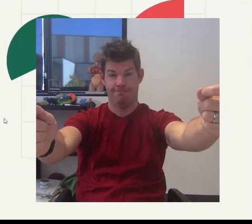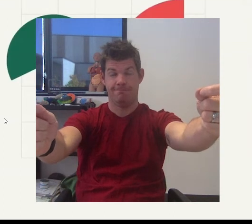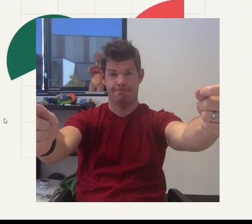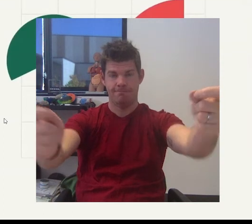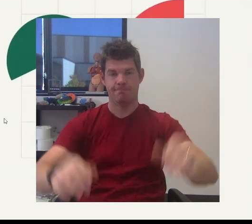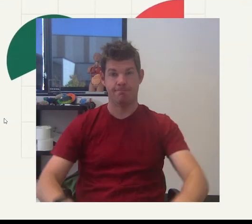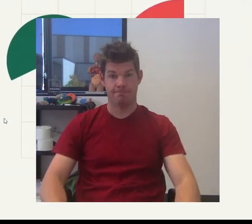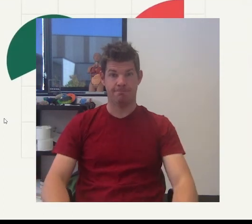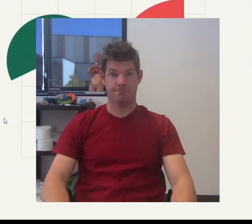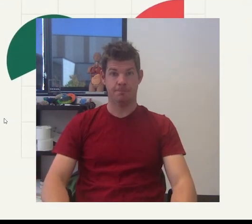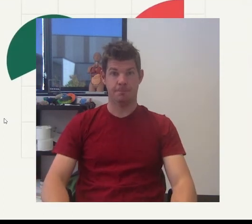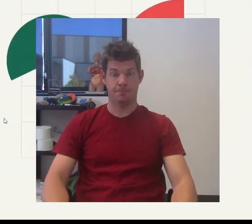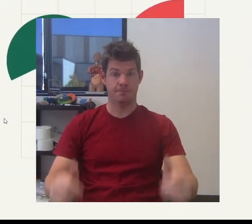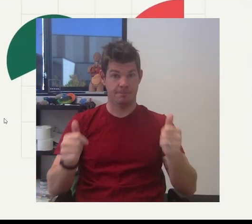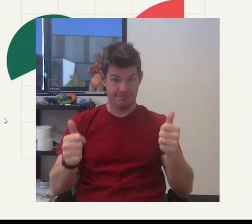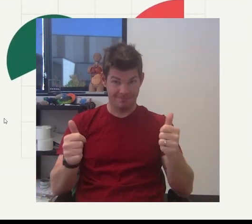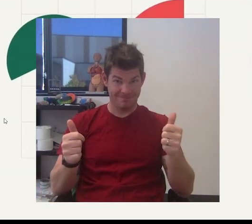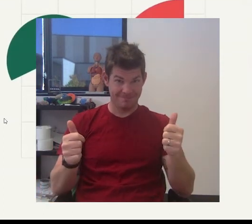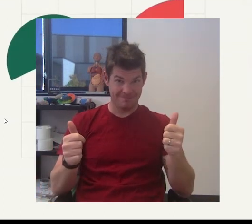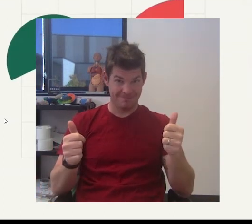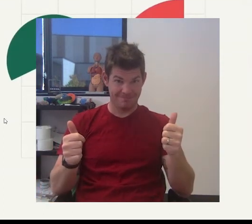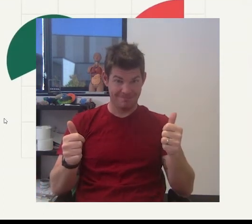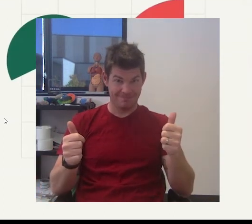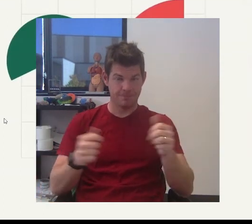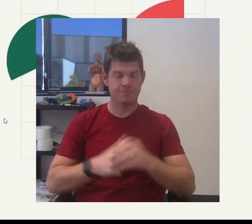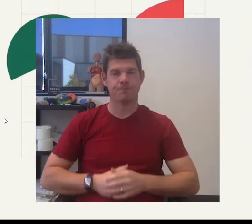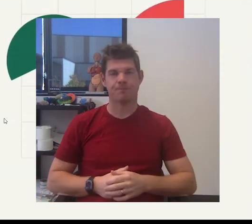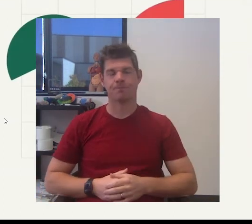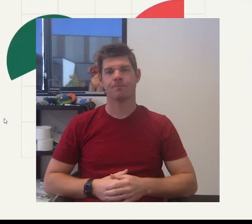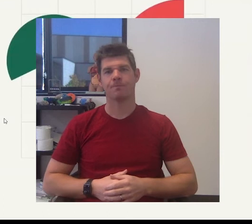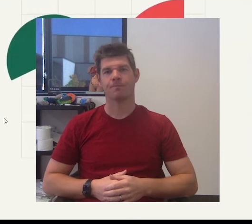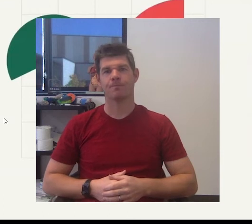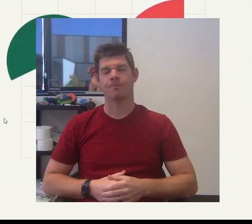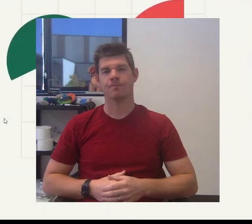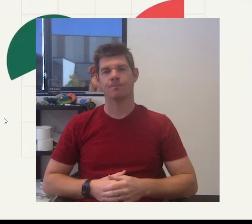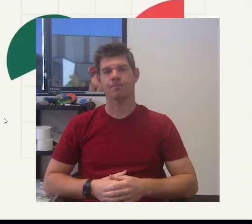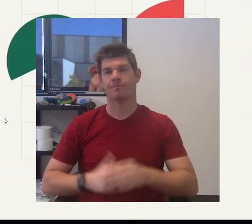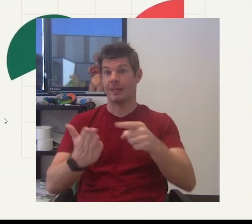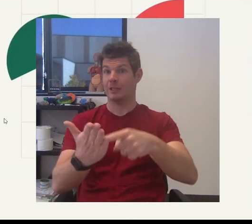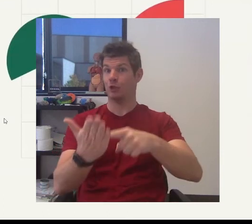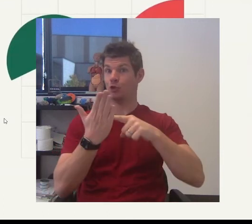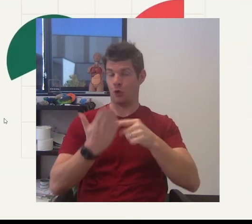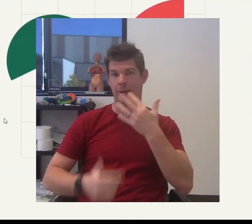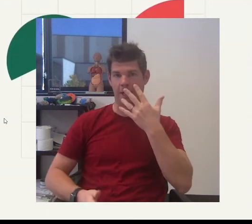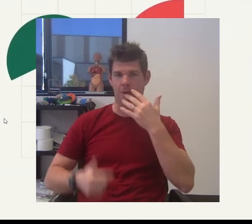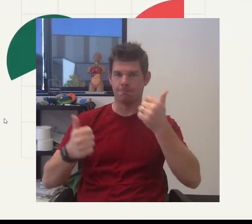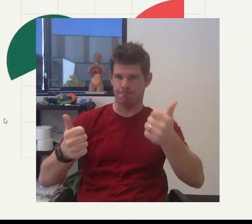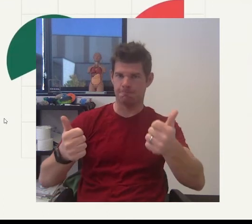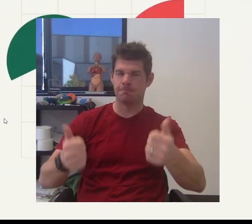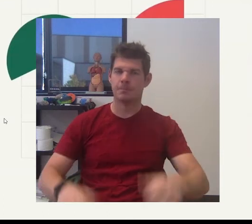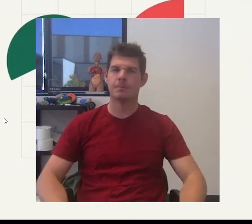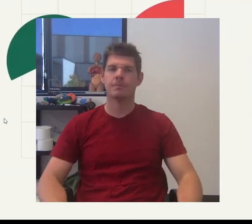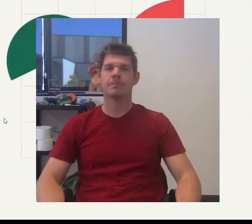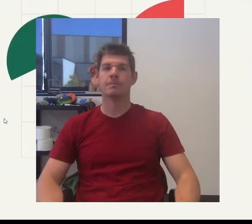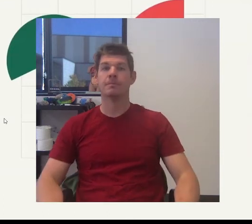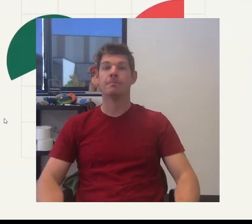yellow, then you're going to hold up your red item, okay? And cover your camera all the way,